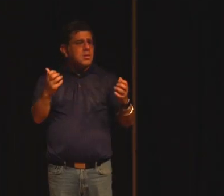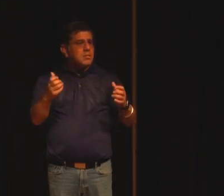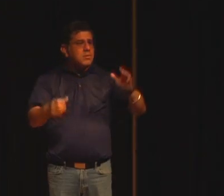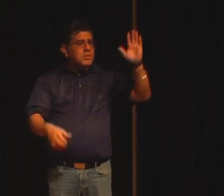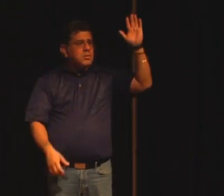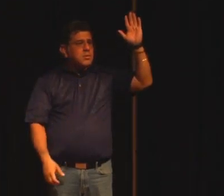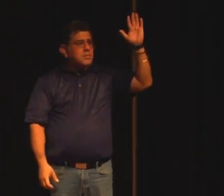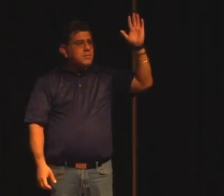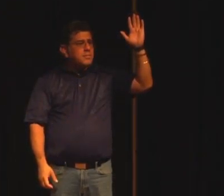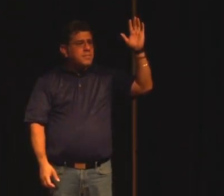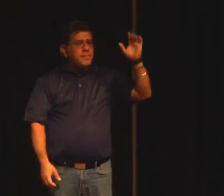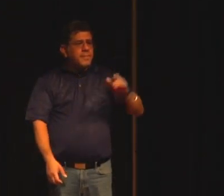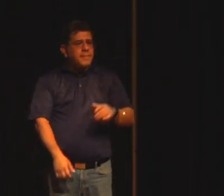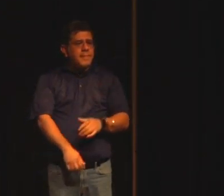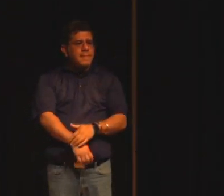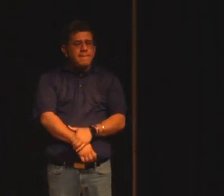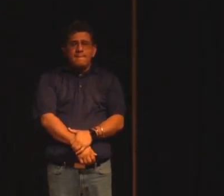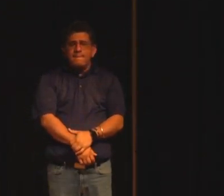up.